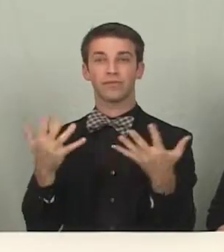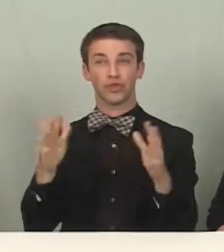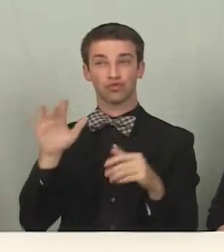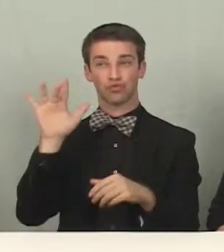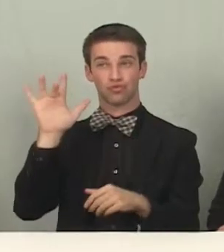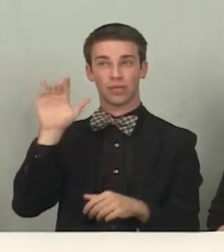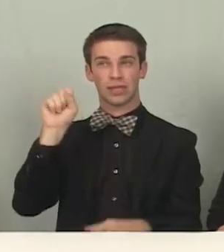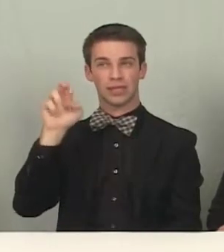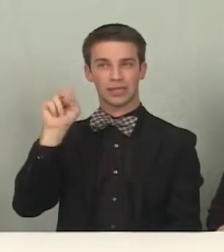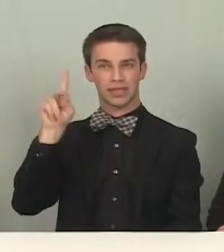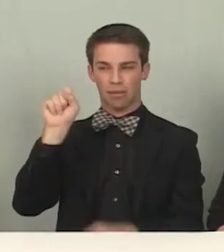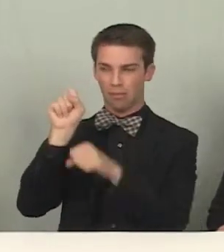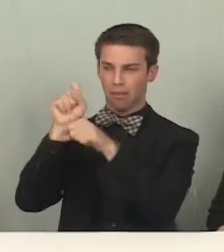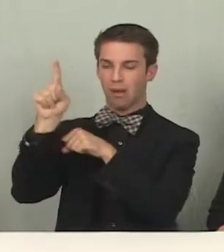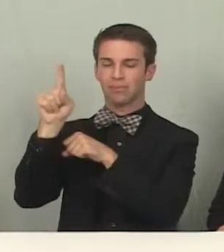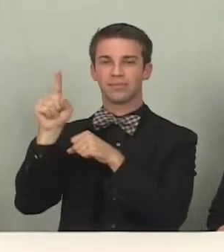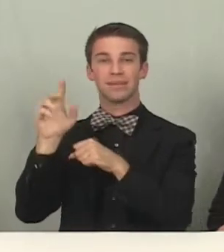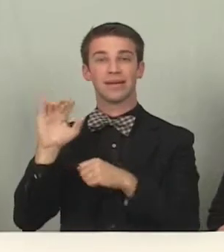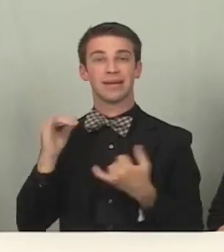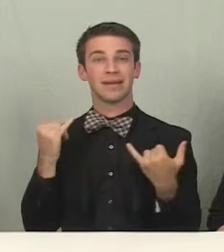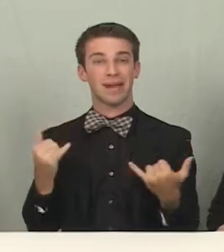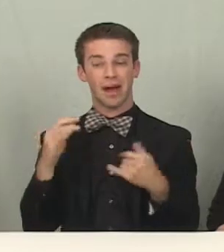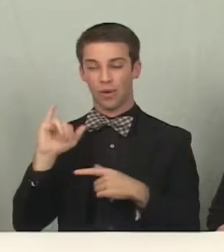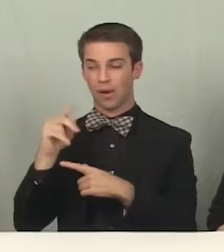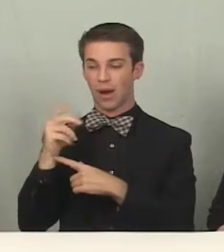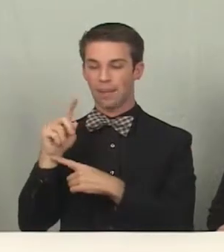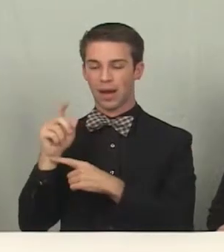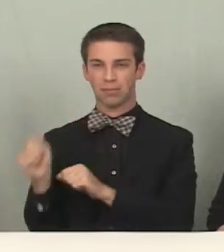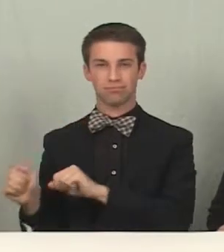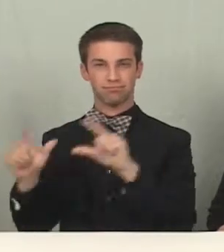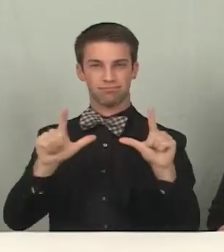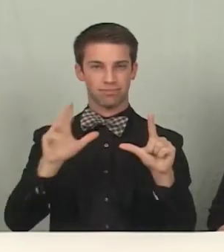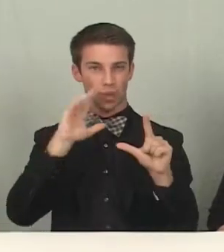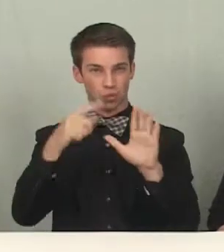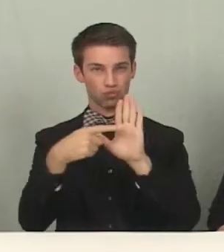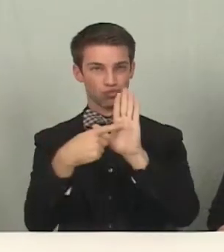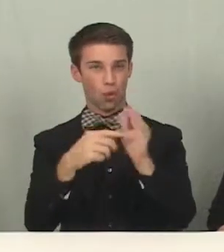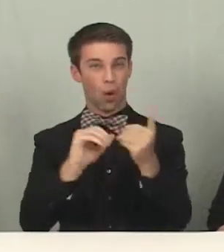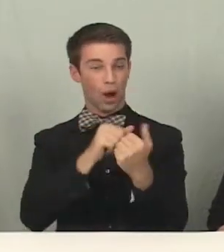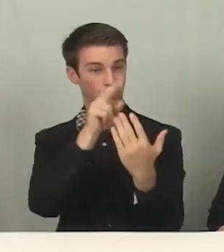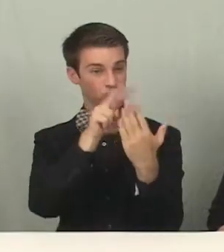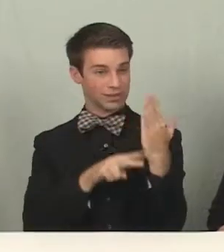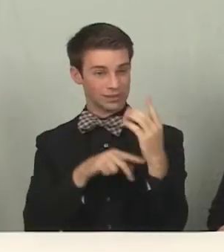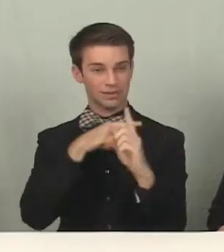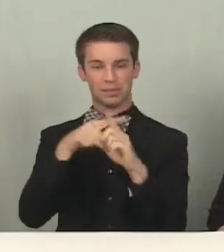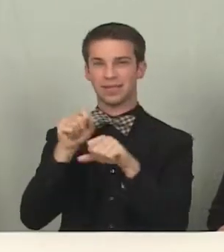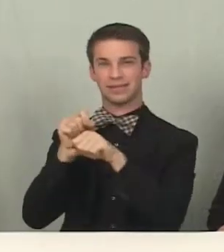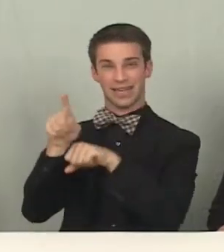Now we'll demonstrate for you on an iPad how to read and send mail.